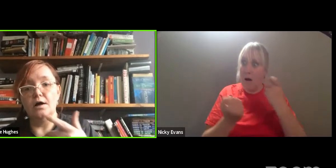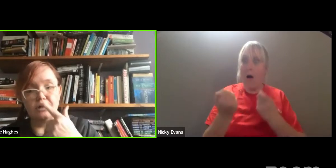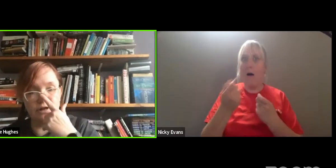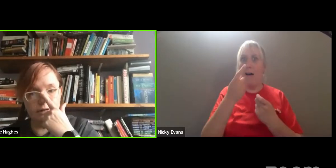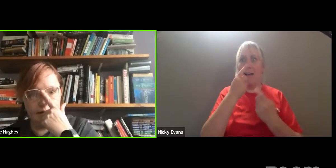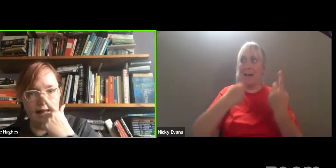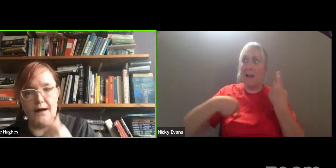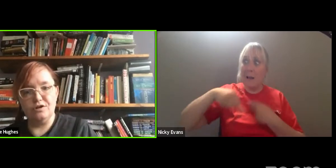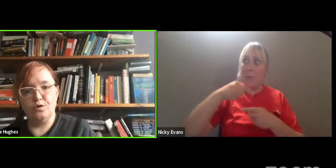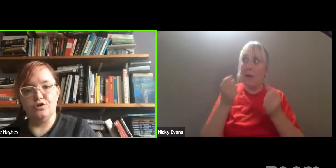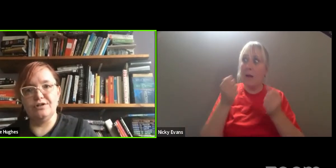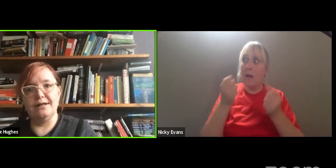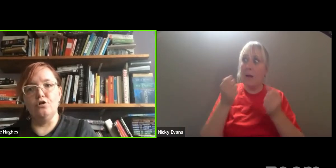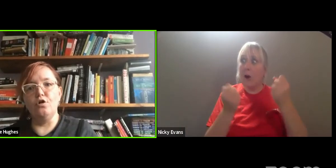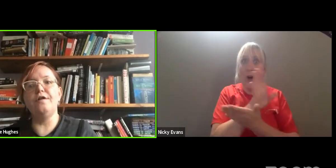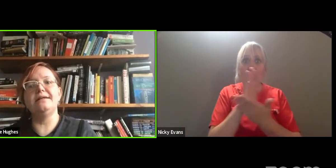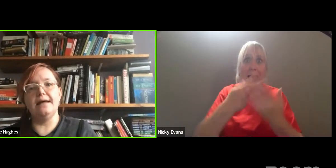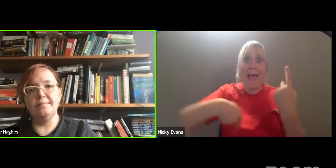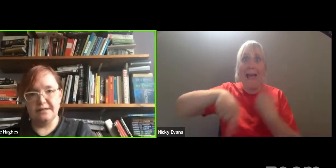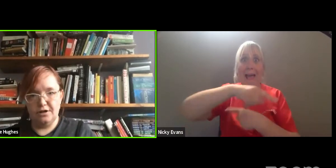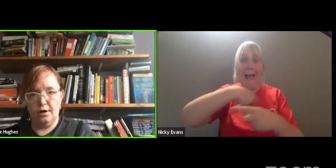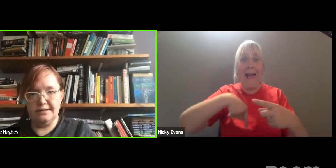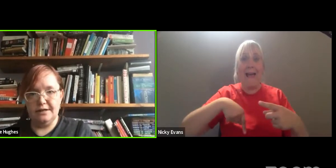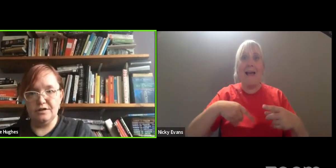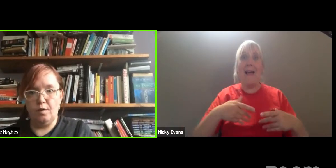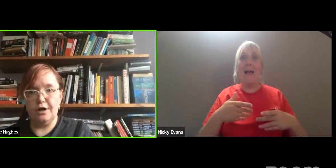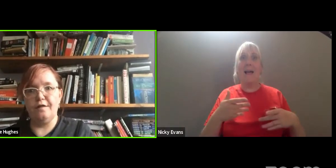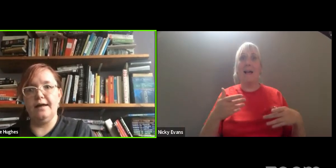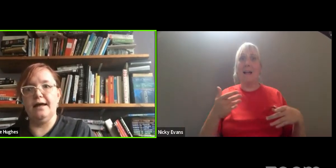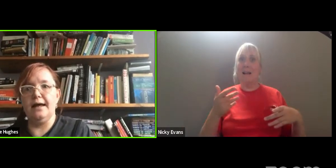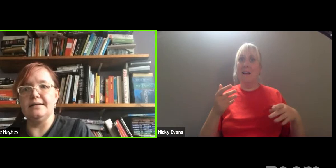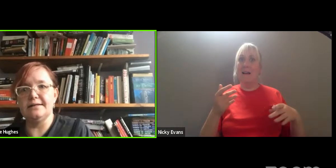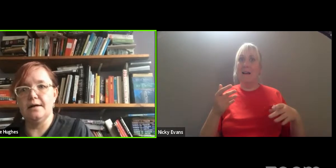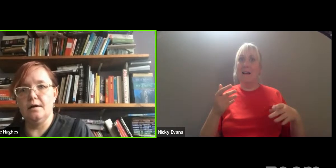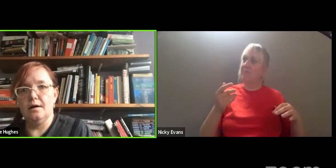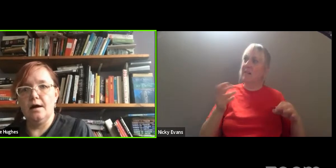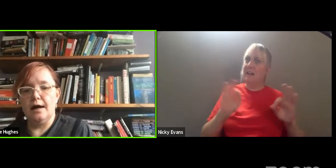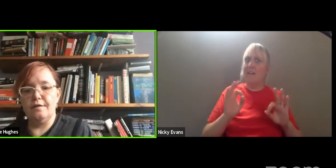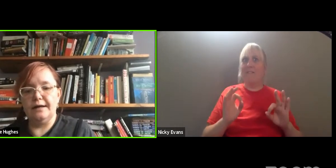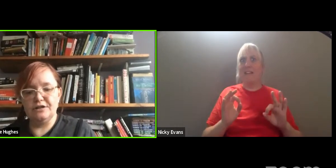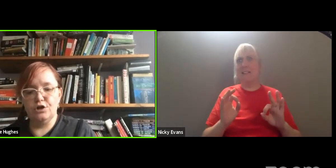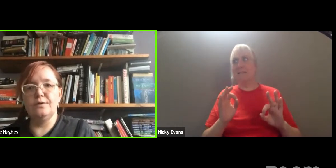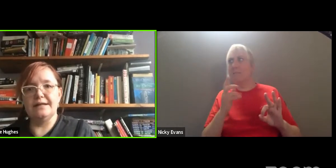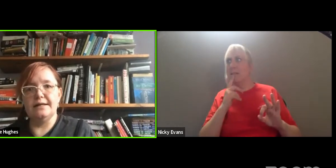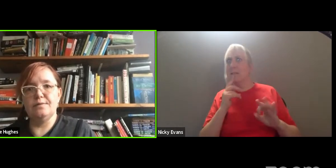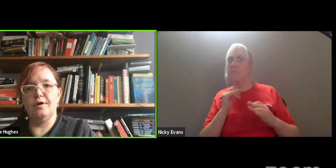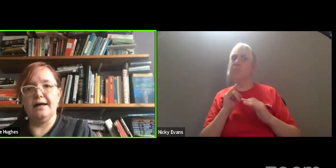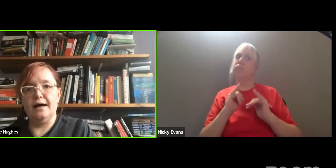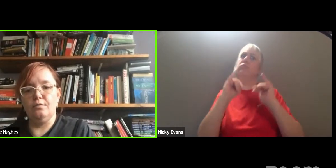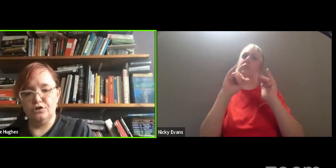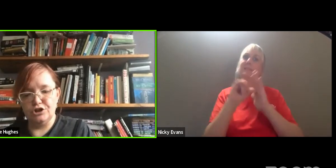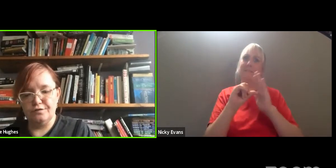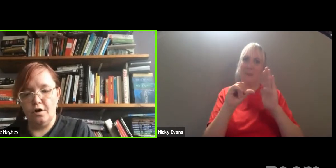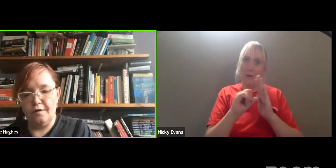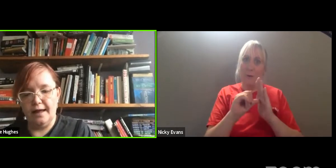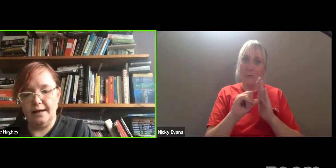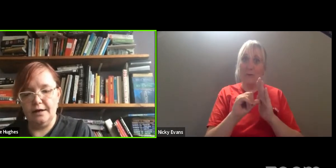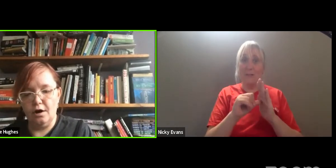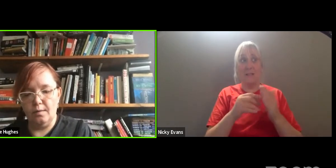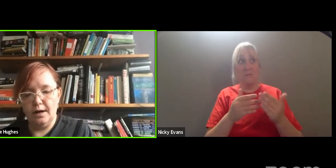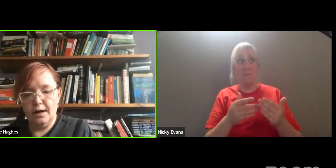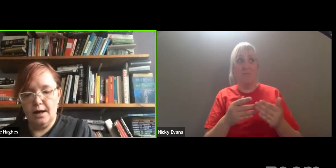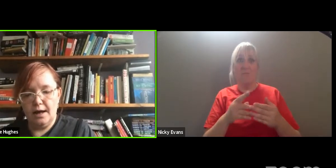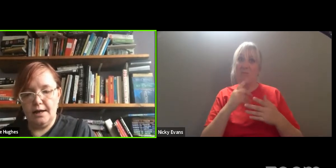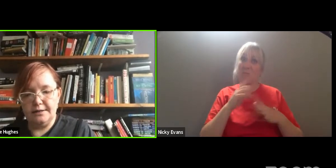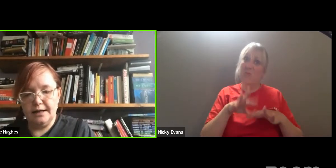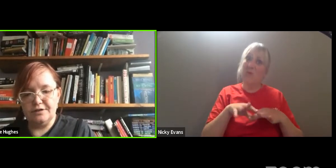or sorting that out. So nothing seems as daunting as what you think it is. And things do tend to work out just for that, you